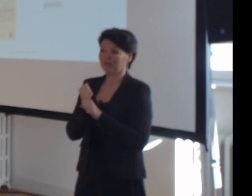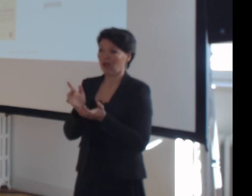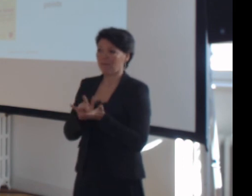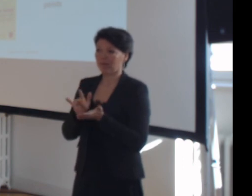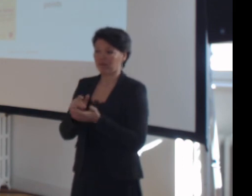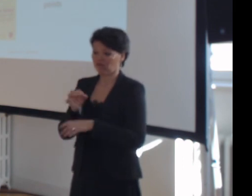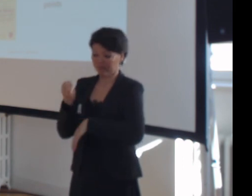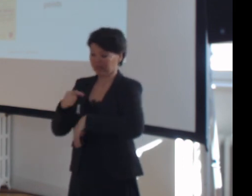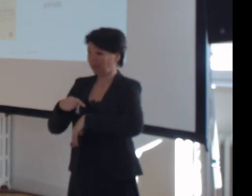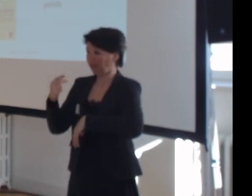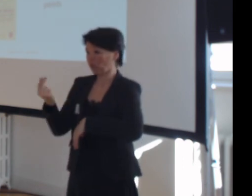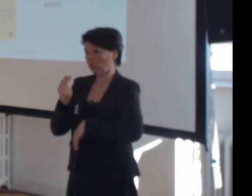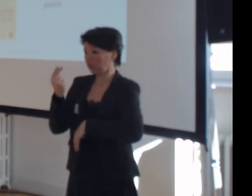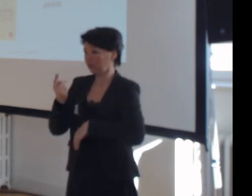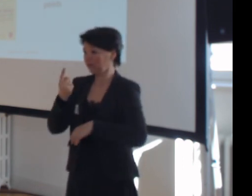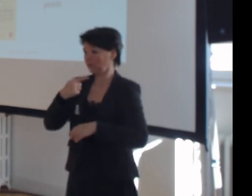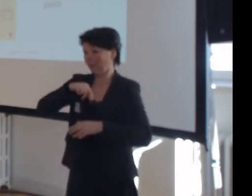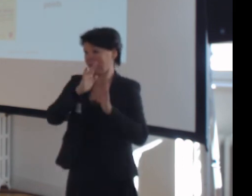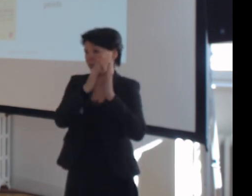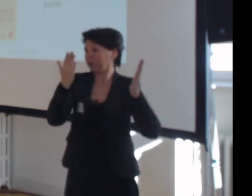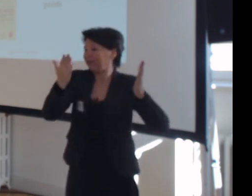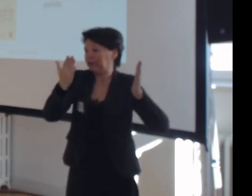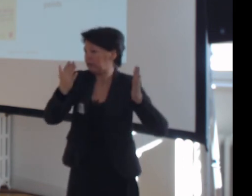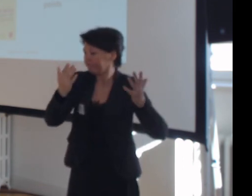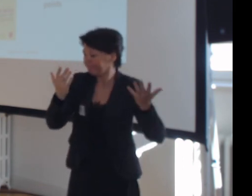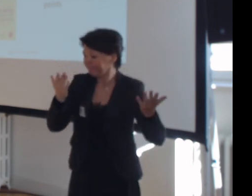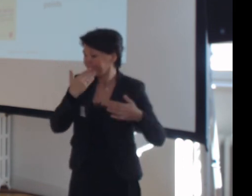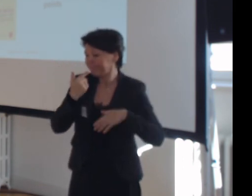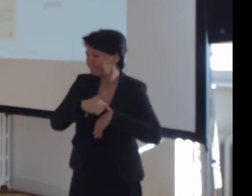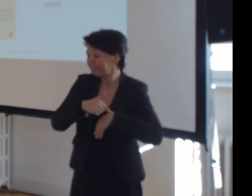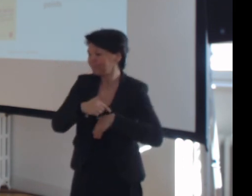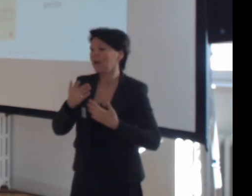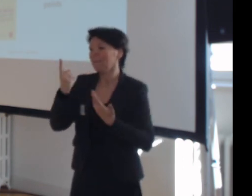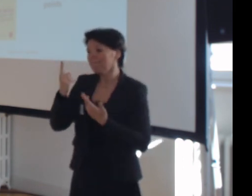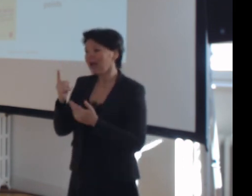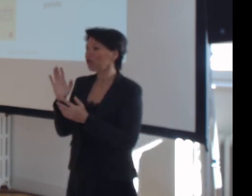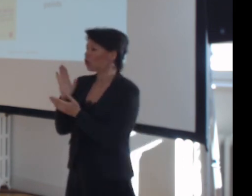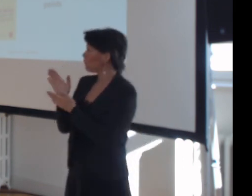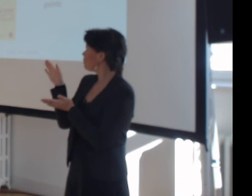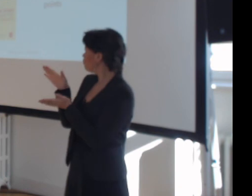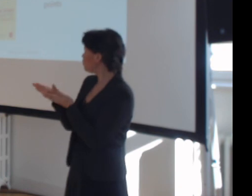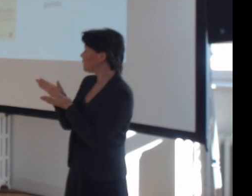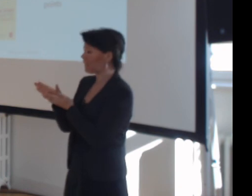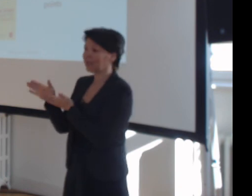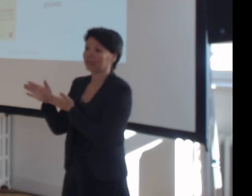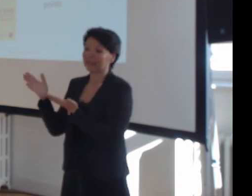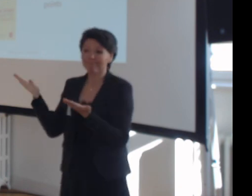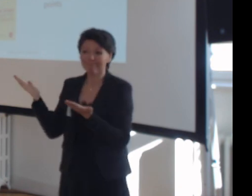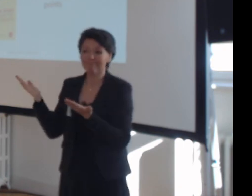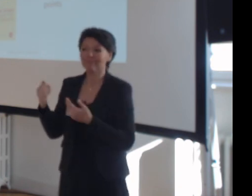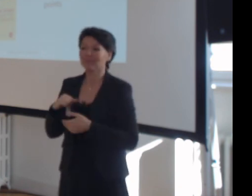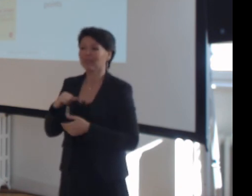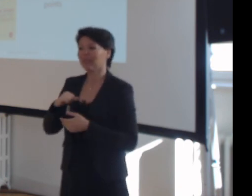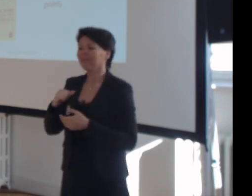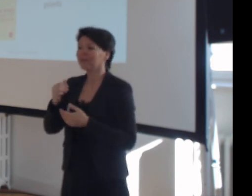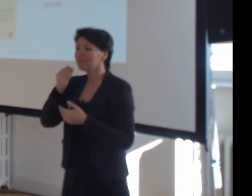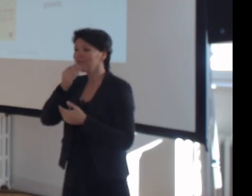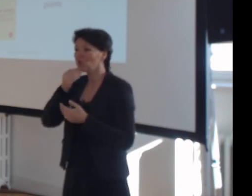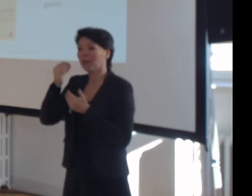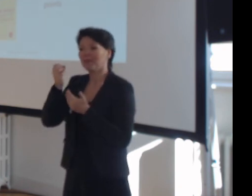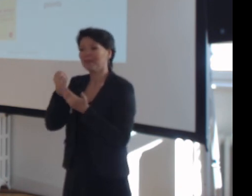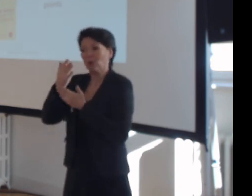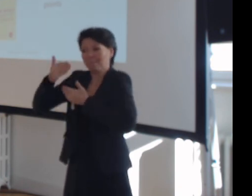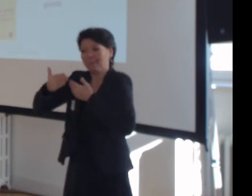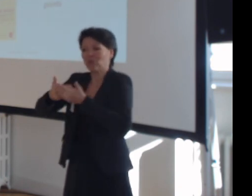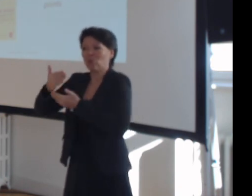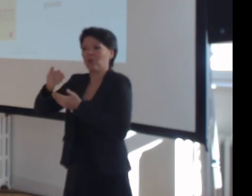as a library. But the clips were, however, published in a wonderful method for reminiscing with